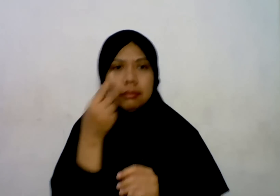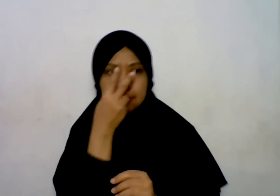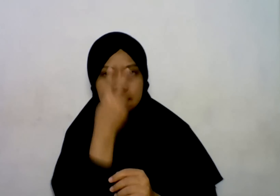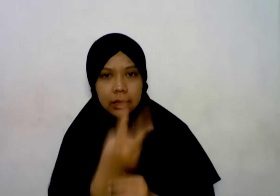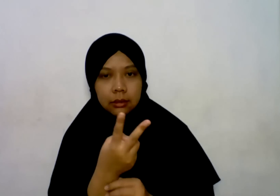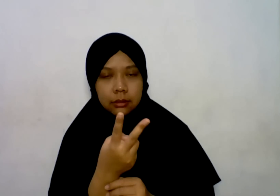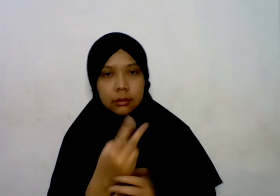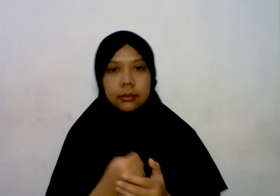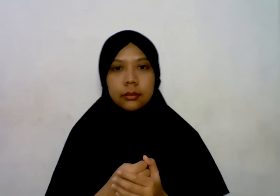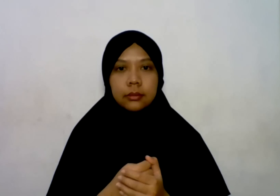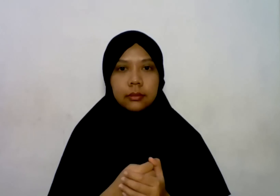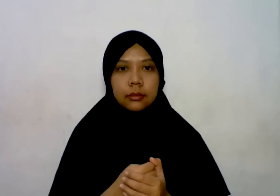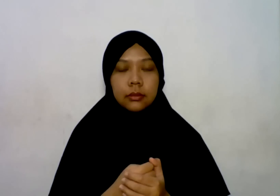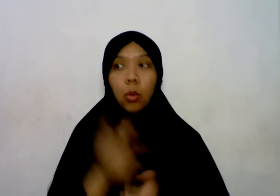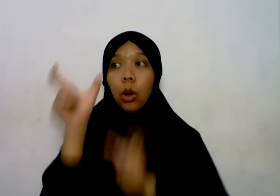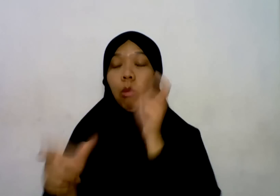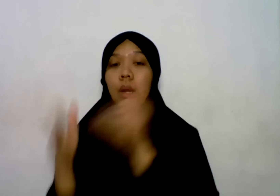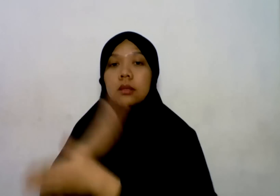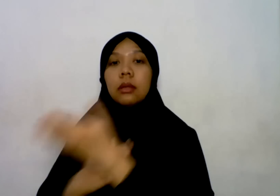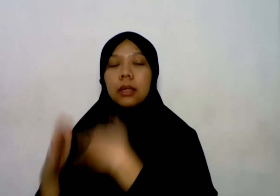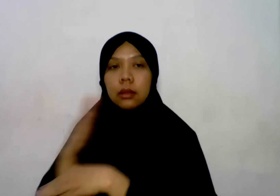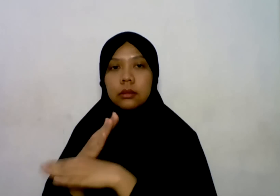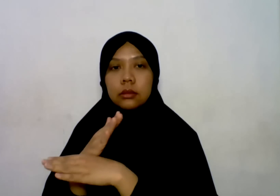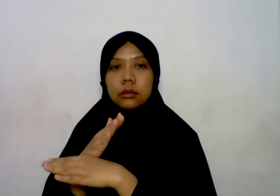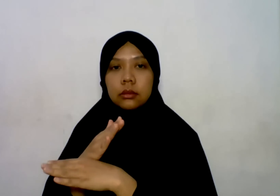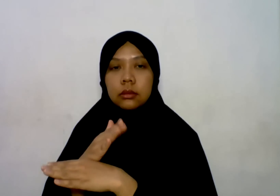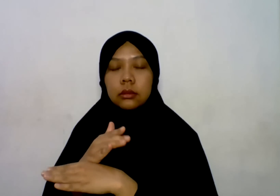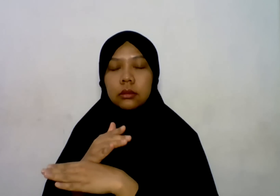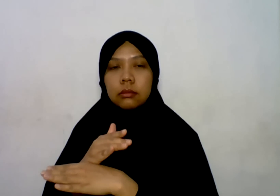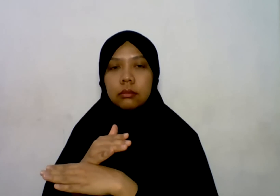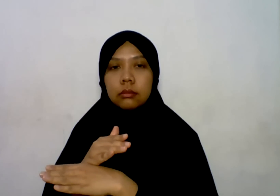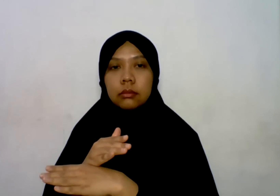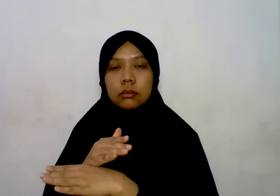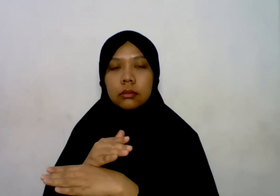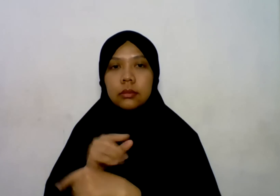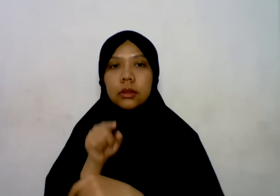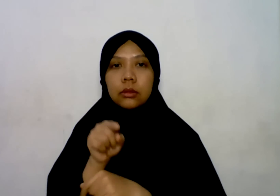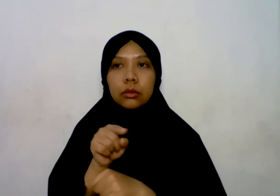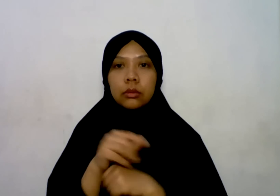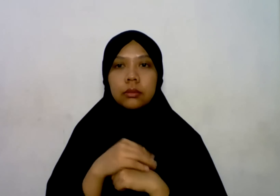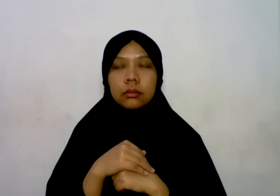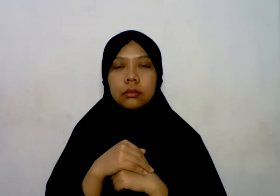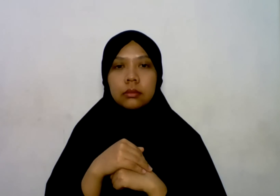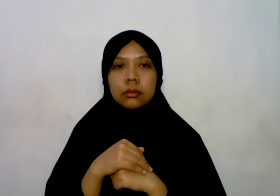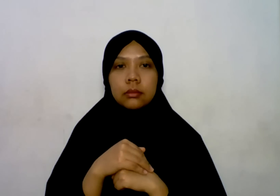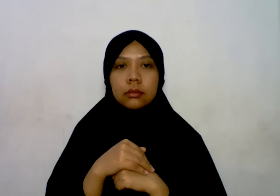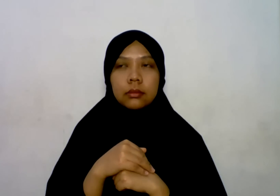in disabled people's own ways of engaging